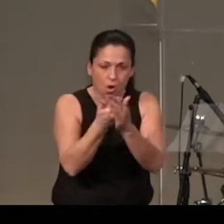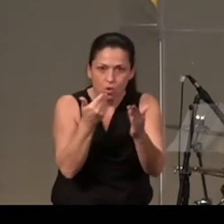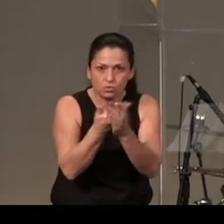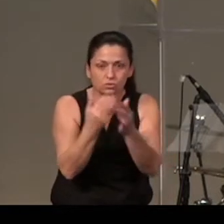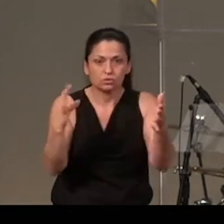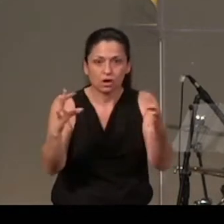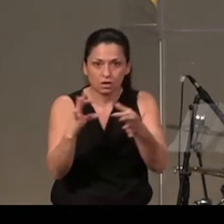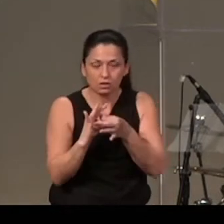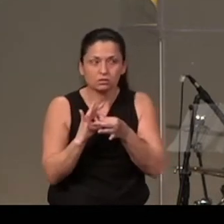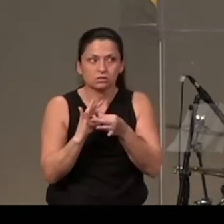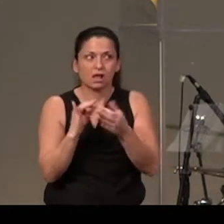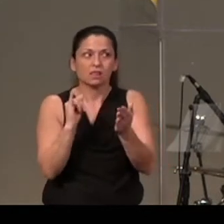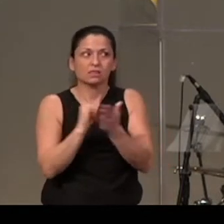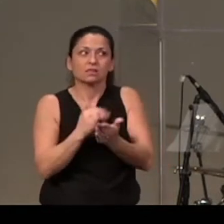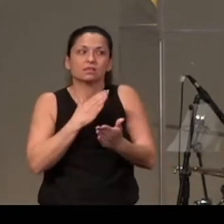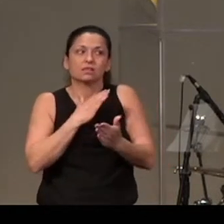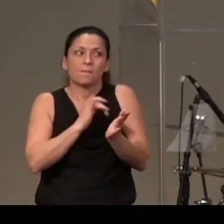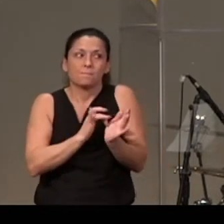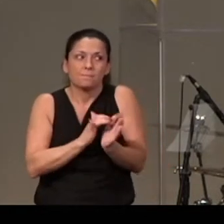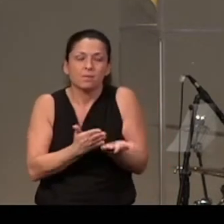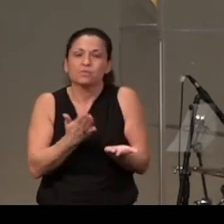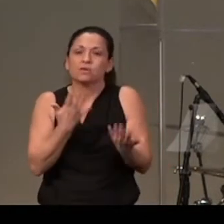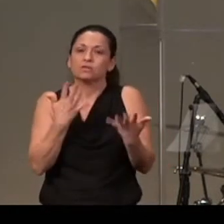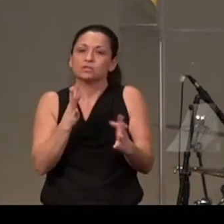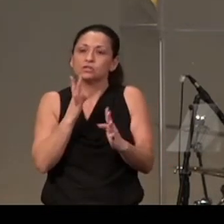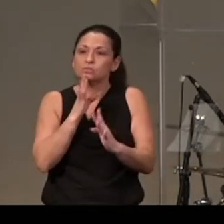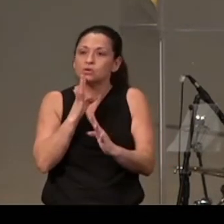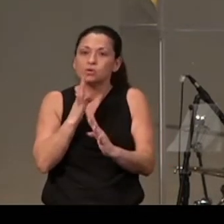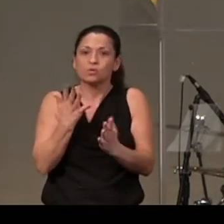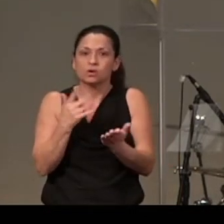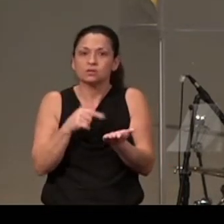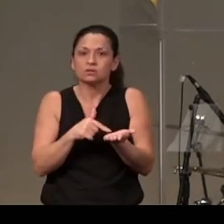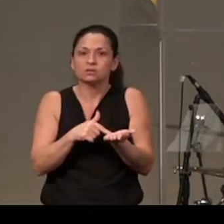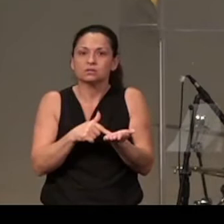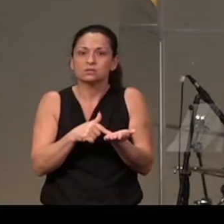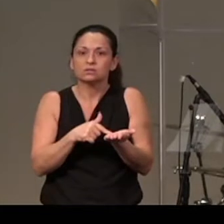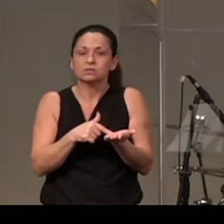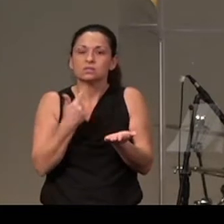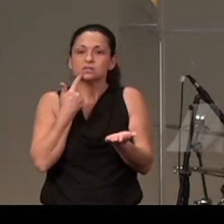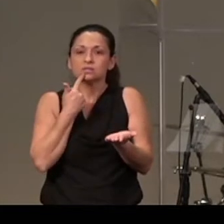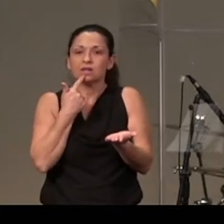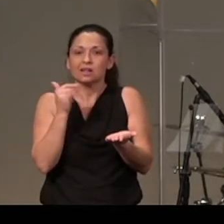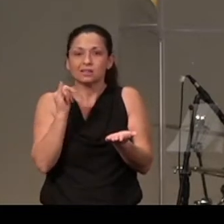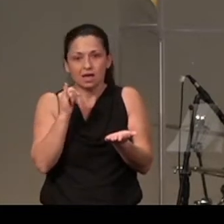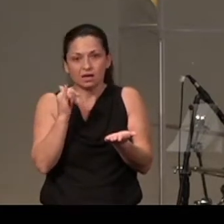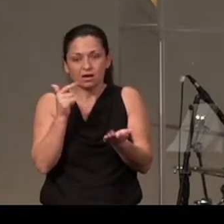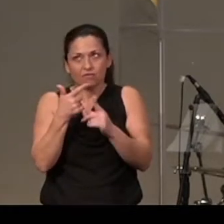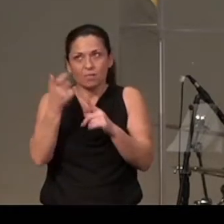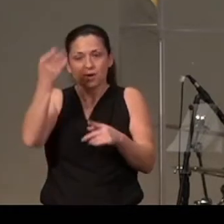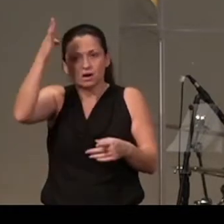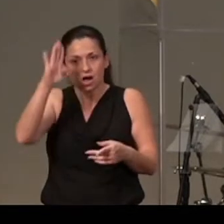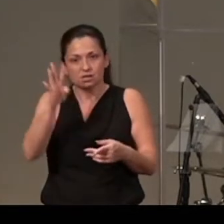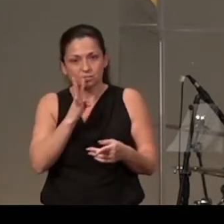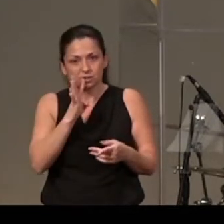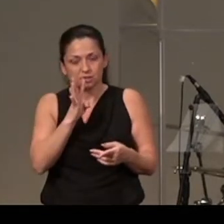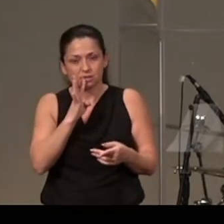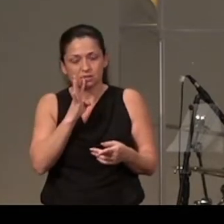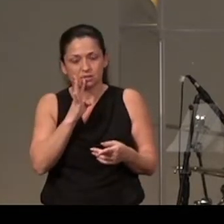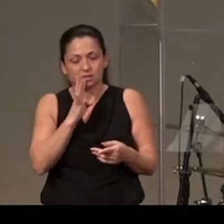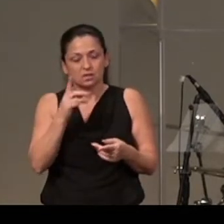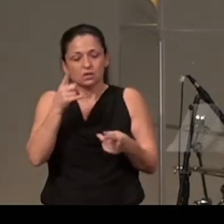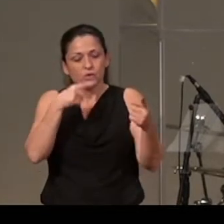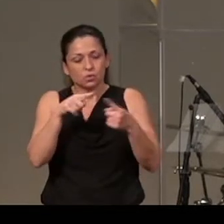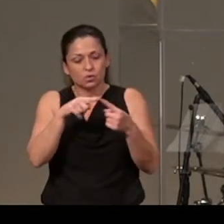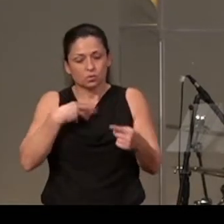connected that the Bible is spoken of as though it were God. Wouldn't we